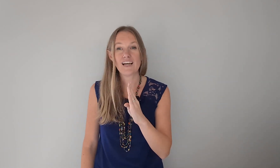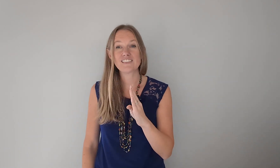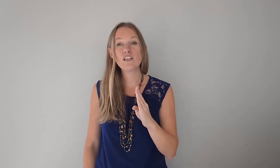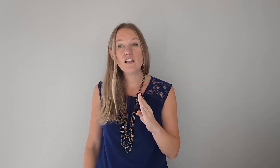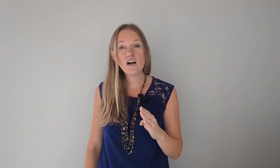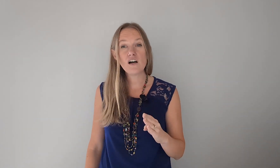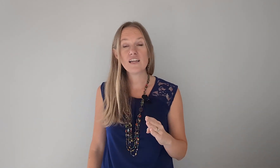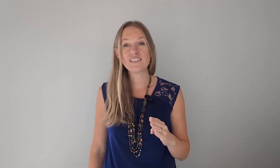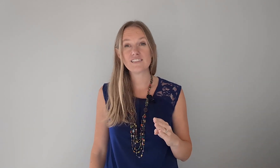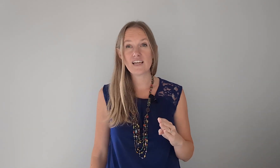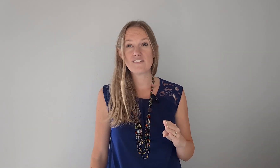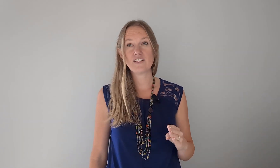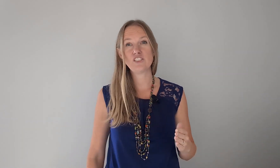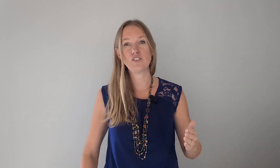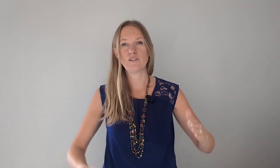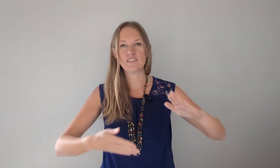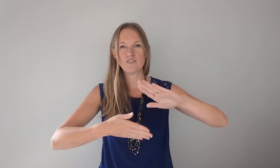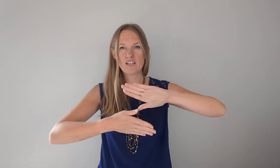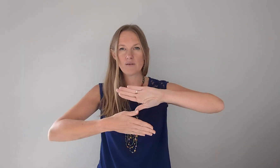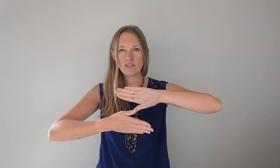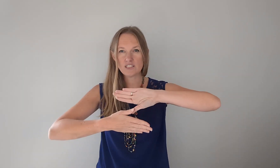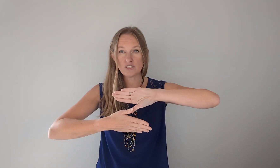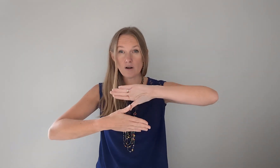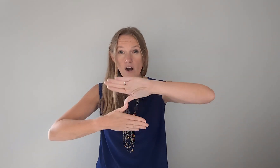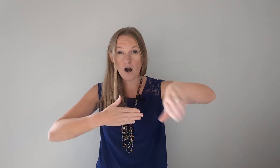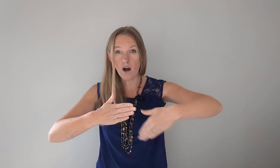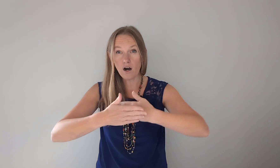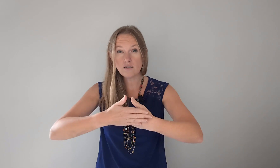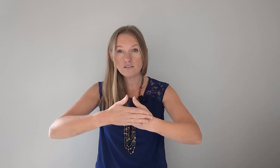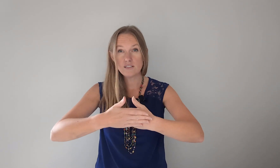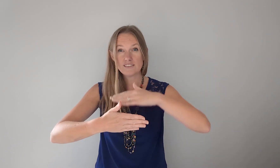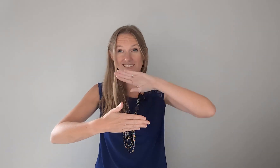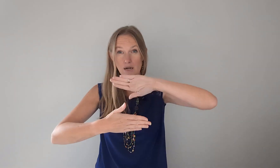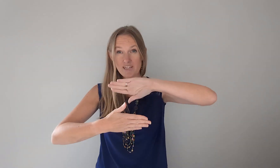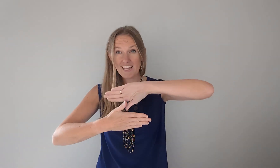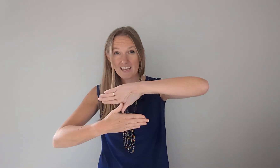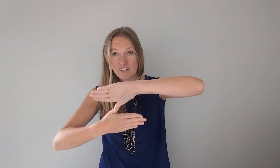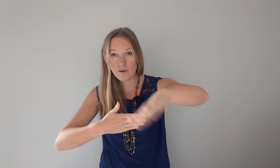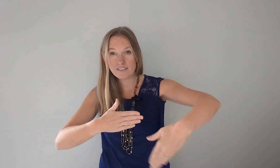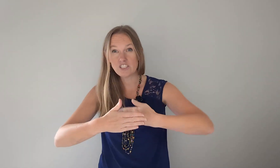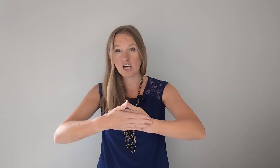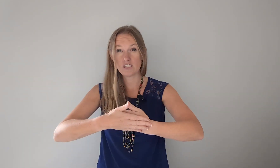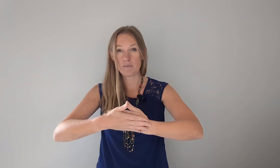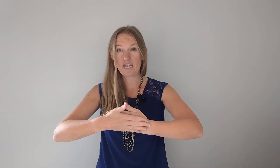as long as life endures. So for that, we're going to do all, dominant hand around your non-dominant